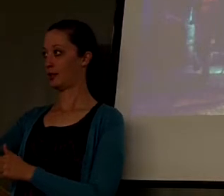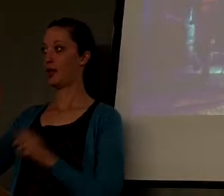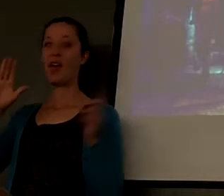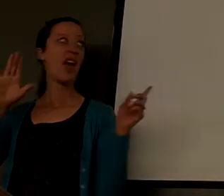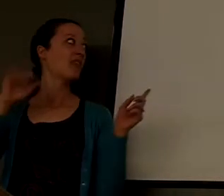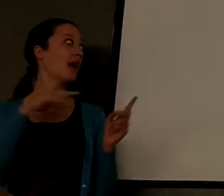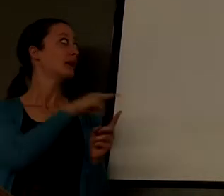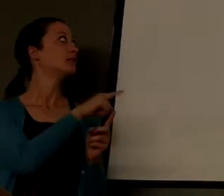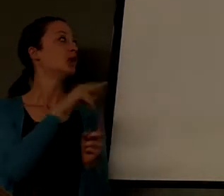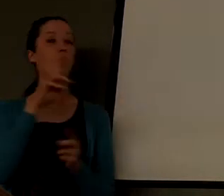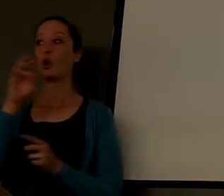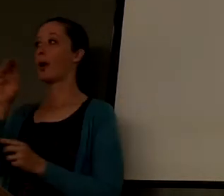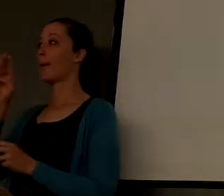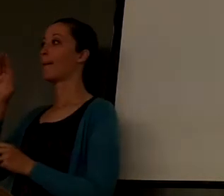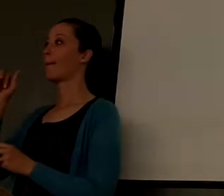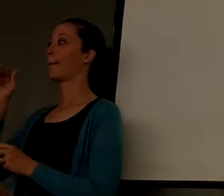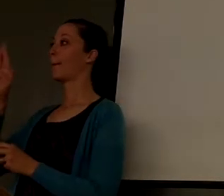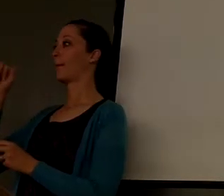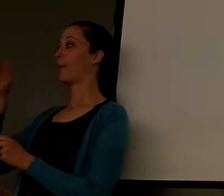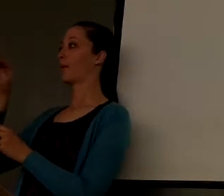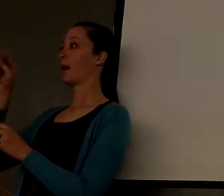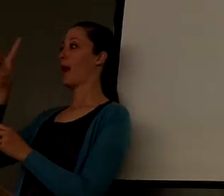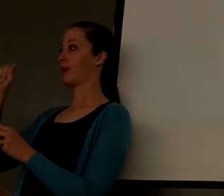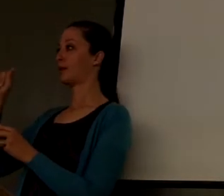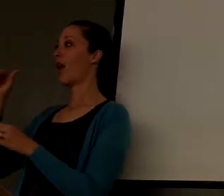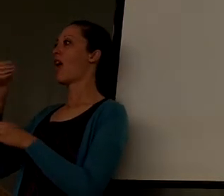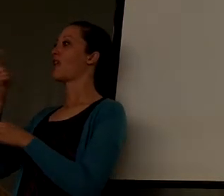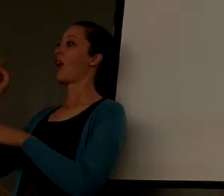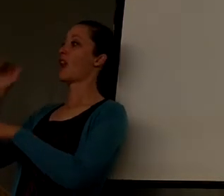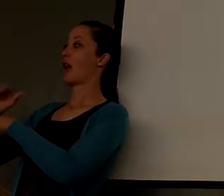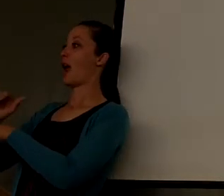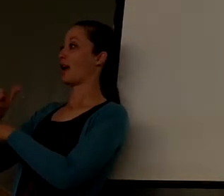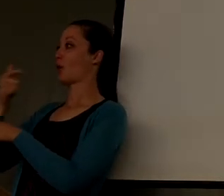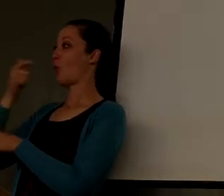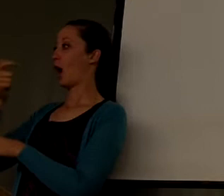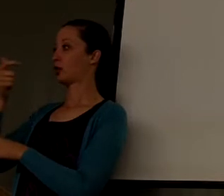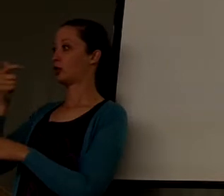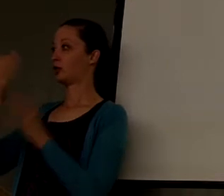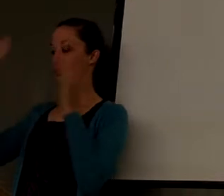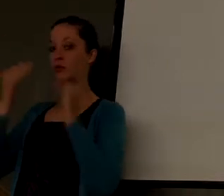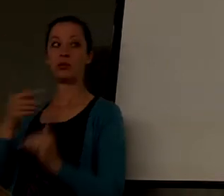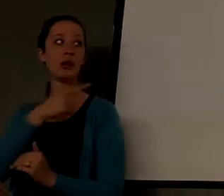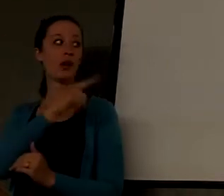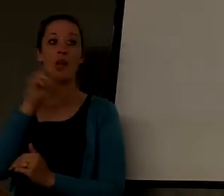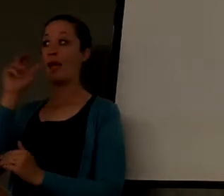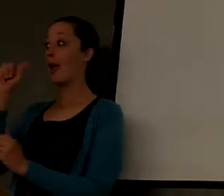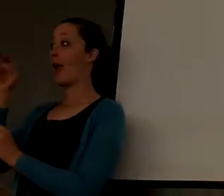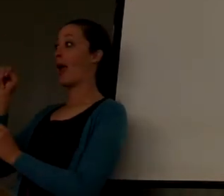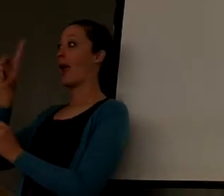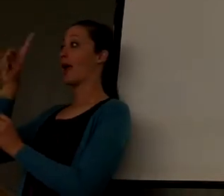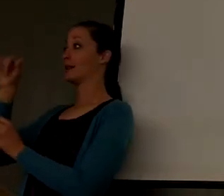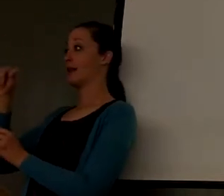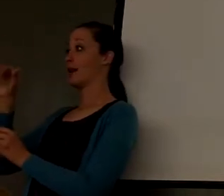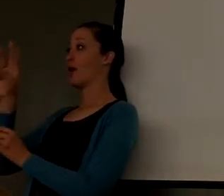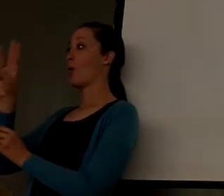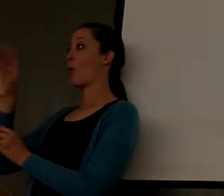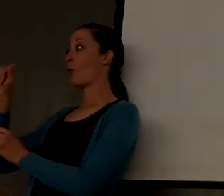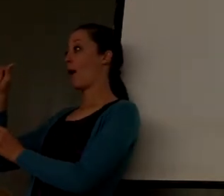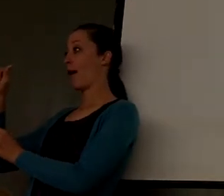Rembrandt. Then you have a painting by Andrew Wyeth. This is an egg tempera. Although the